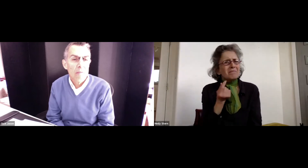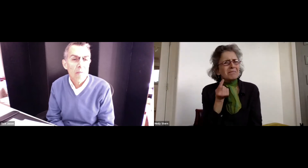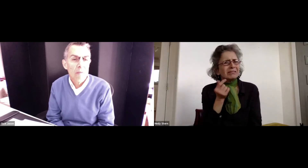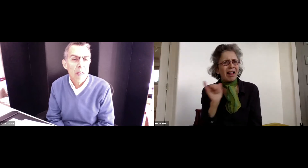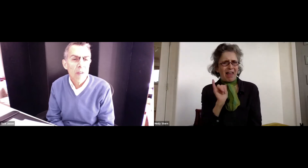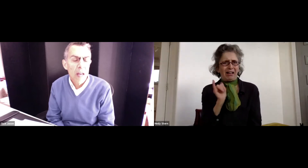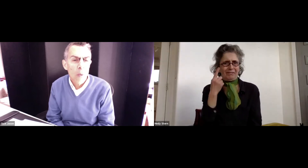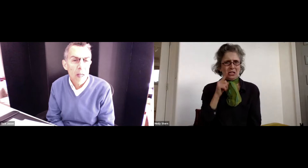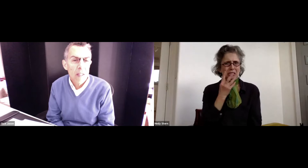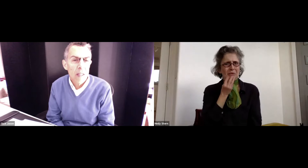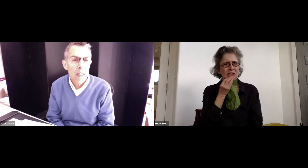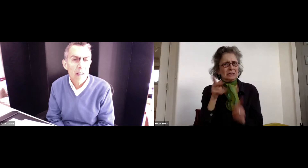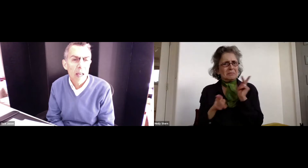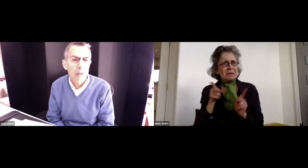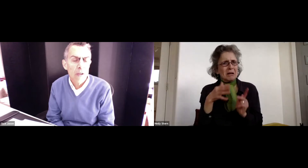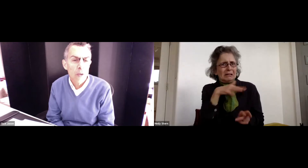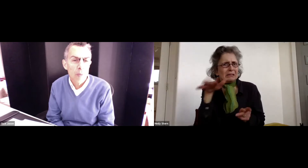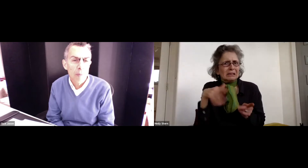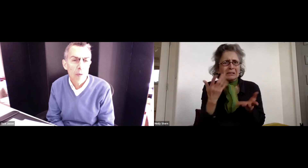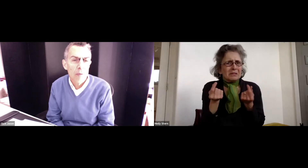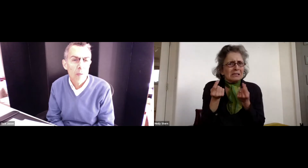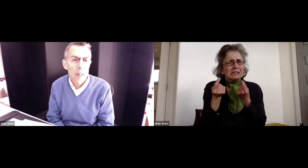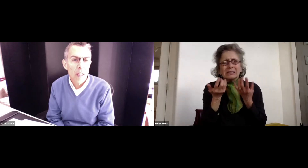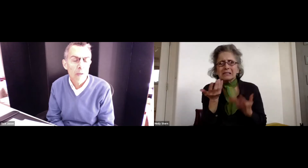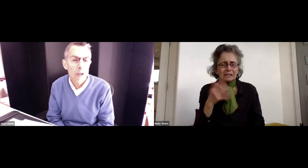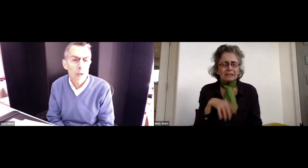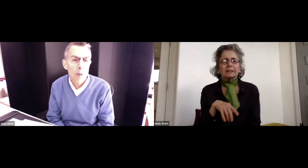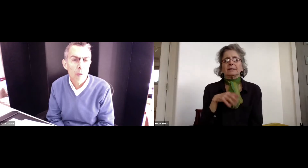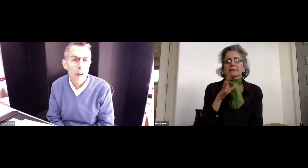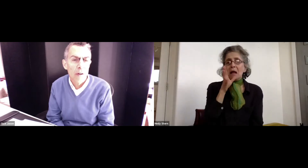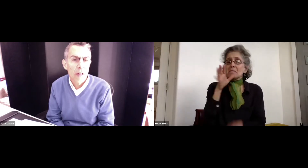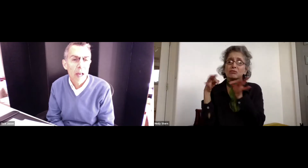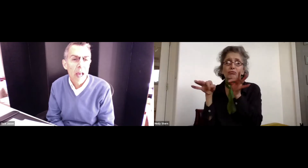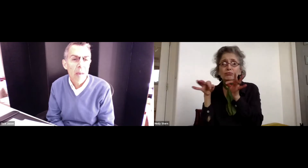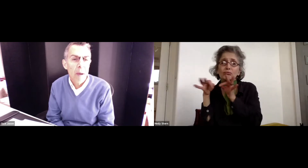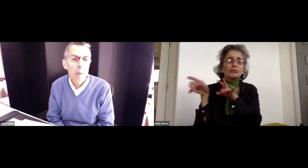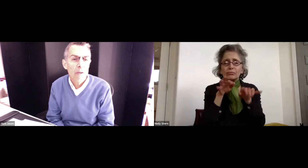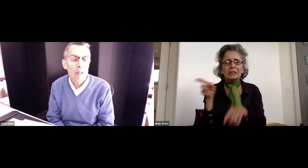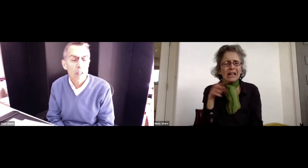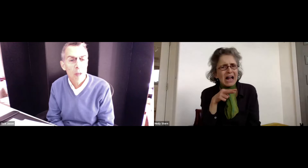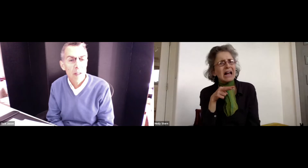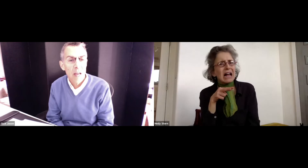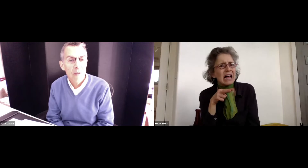in Vienna, what is it like for Jewish people? What is it like for Jewish people there? And my mother explained life in Vienna,